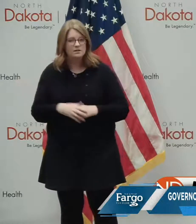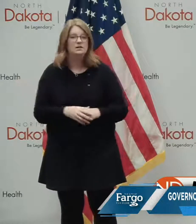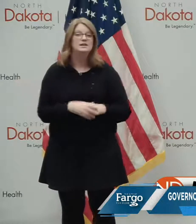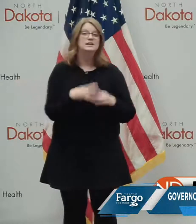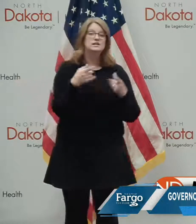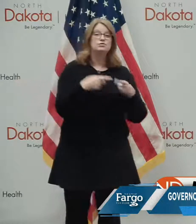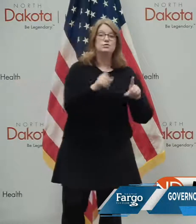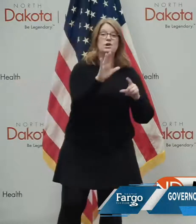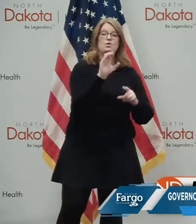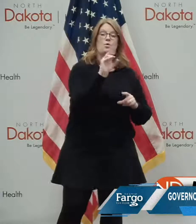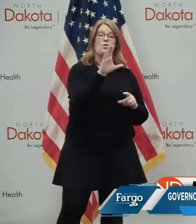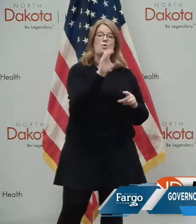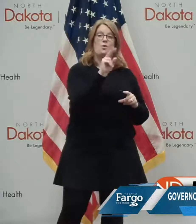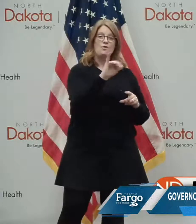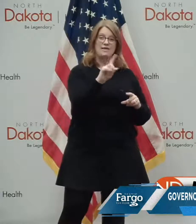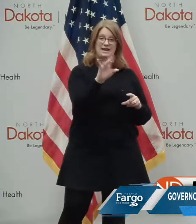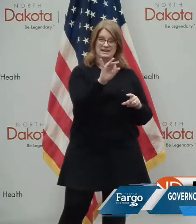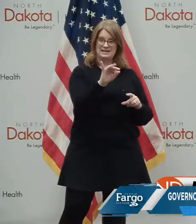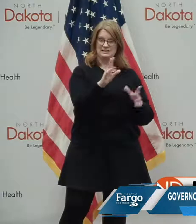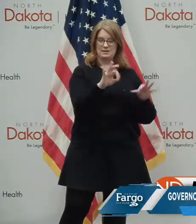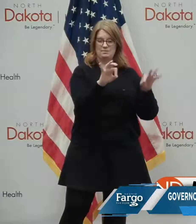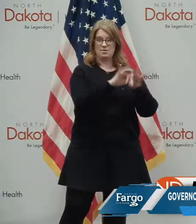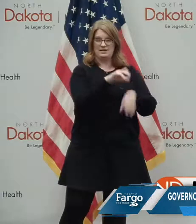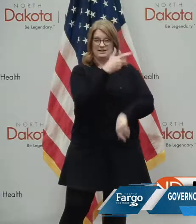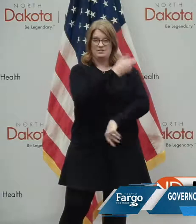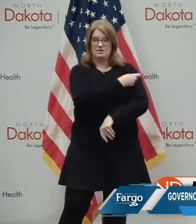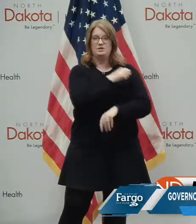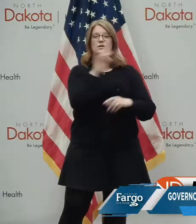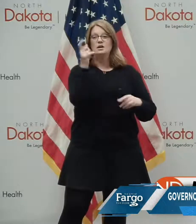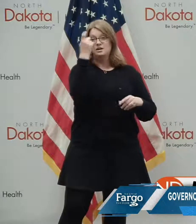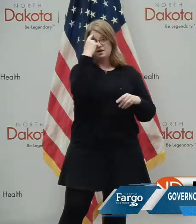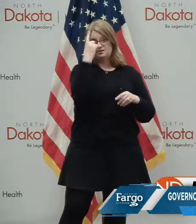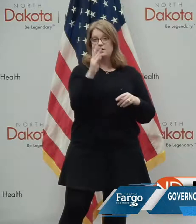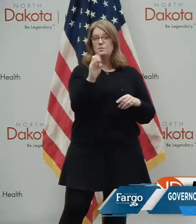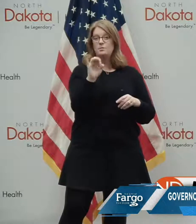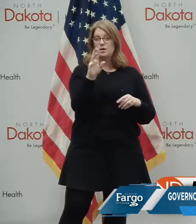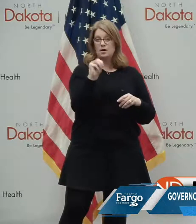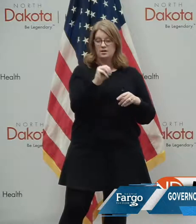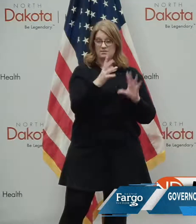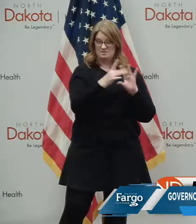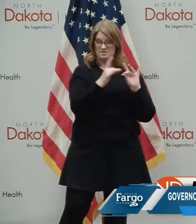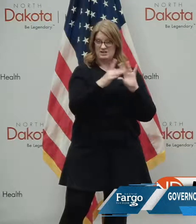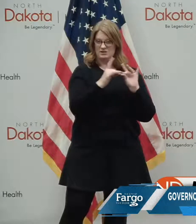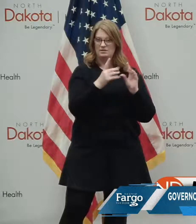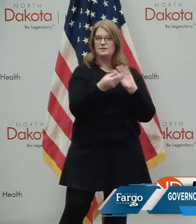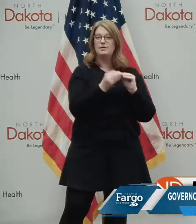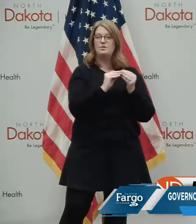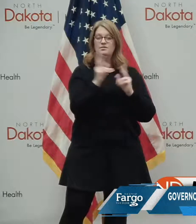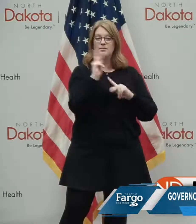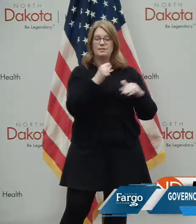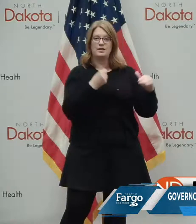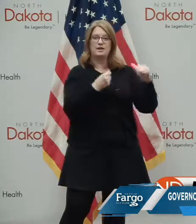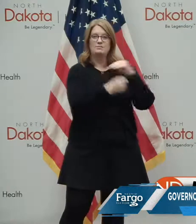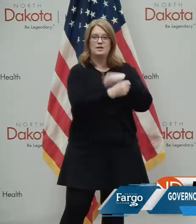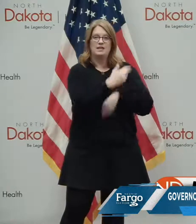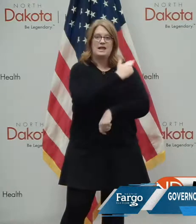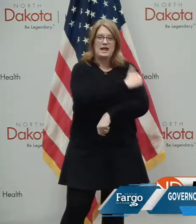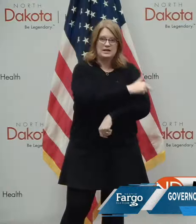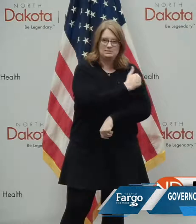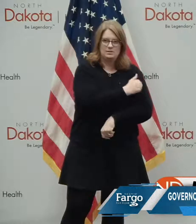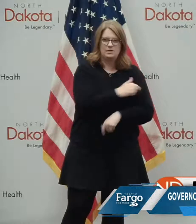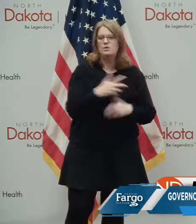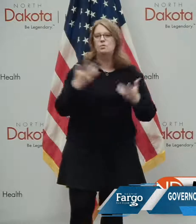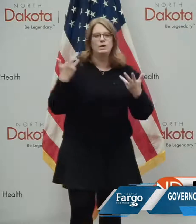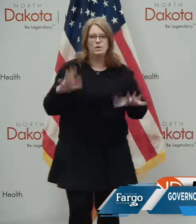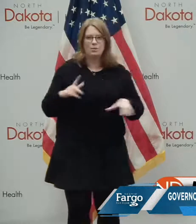to get vaccinated against influenza. Governor Burgum mentioned the number of hospitalizations we had last year. We don't want to have